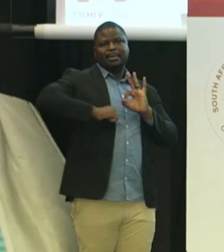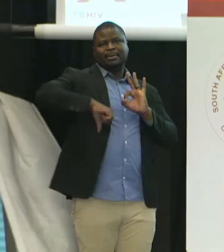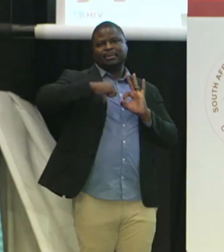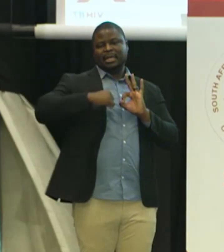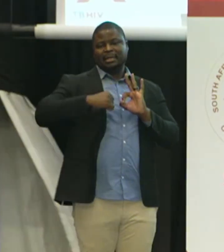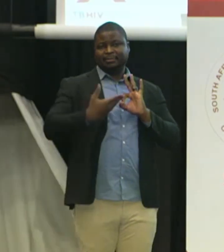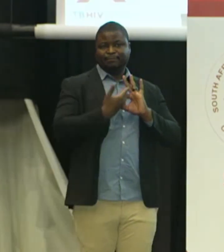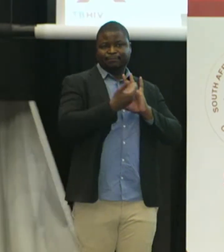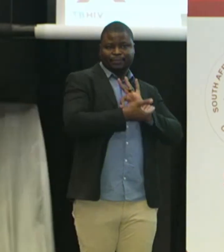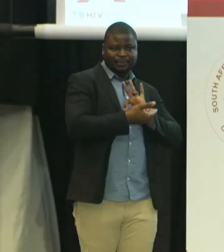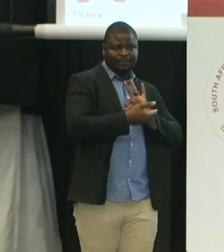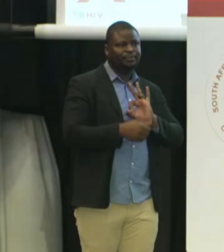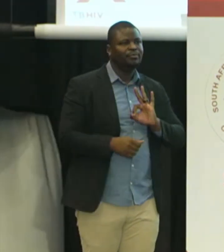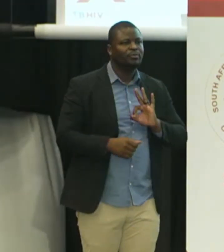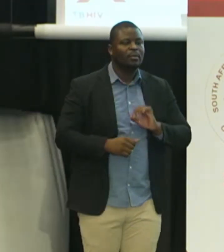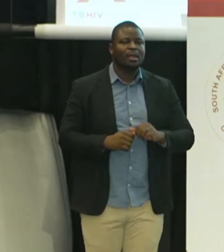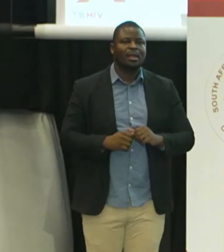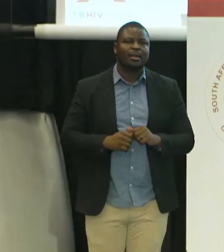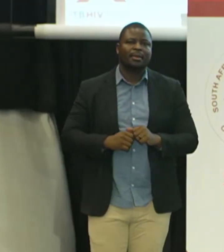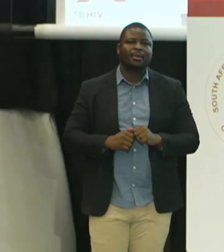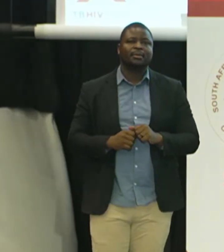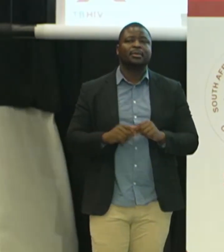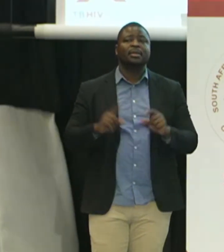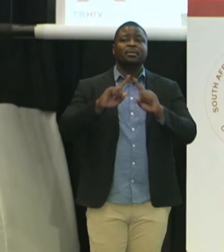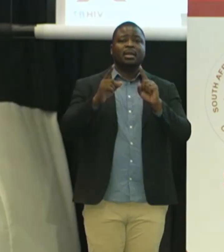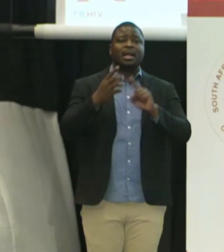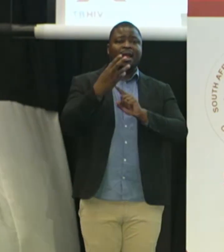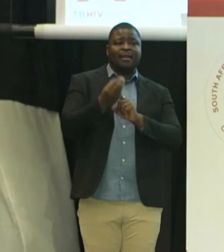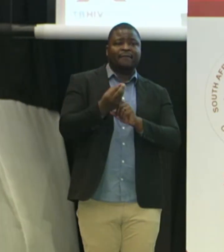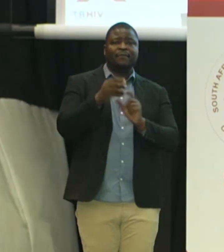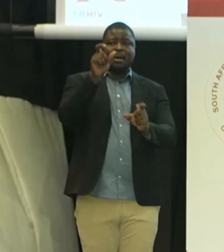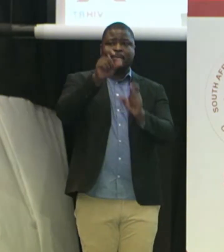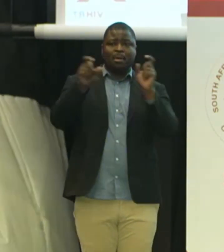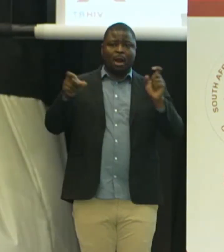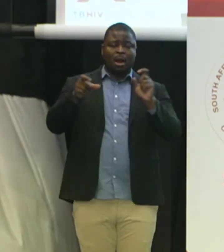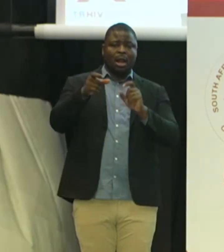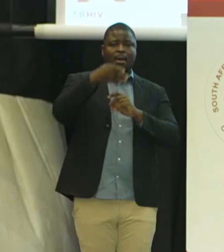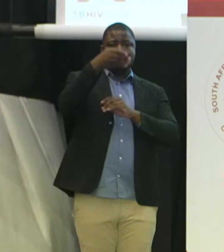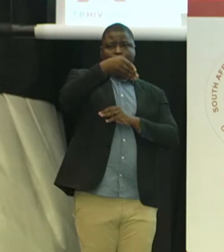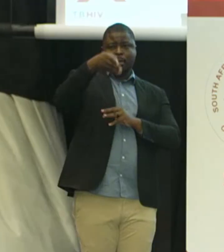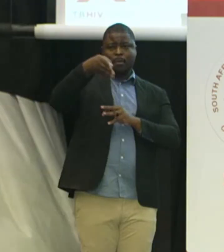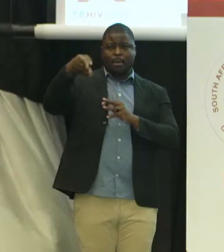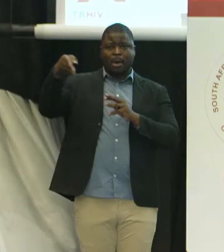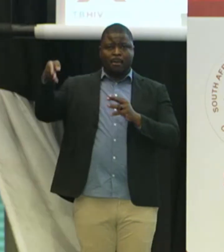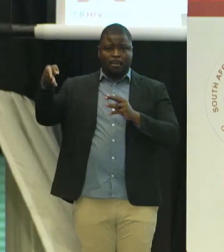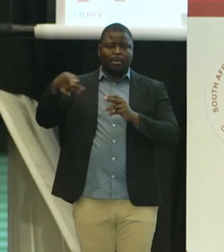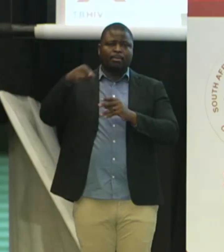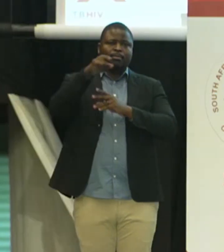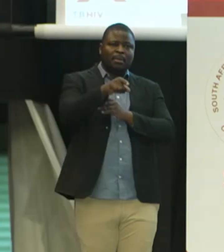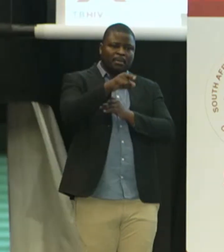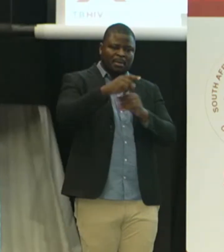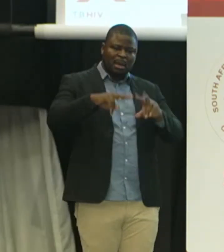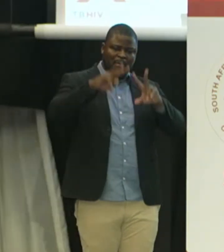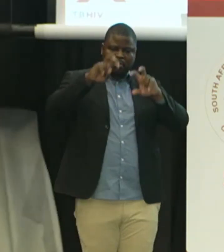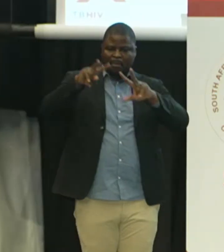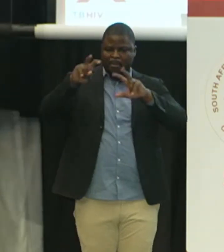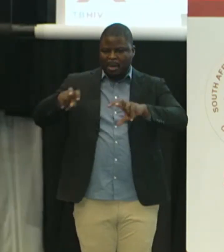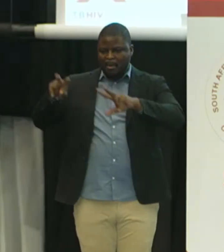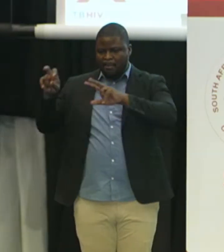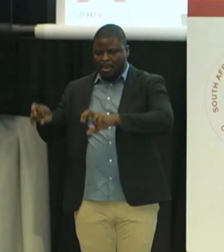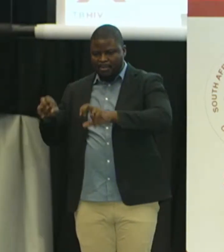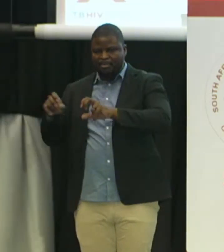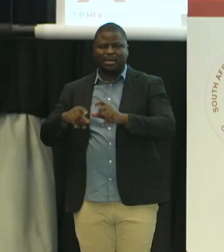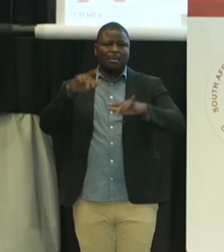of participants that you can see there that we surveyed was based on kind of prior estimates on